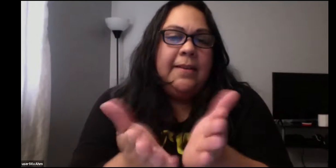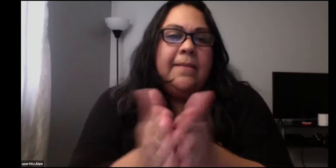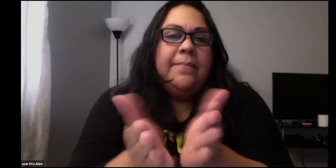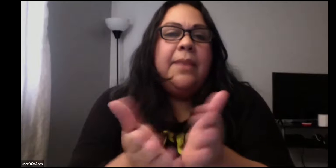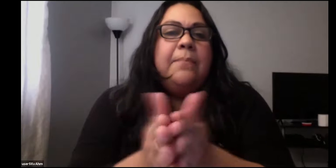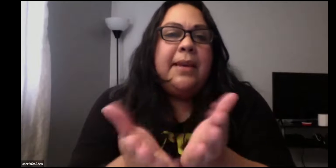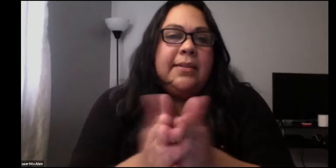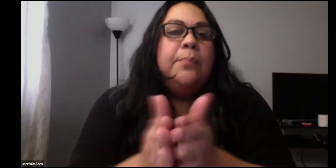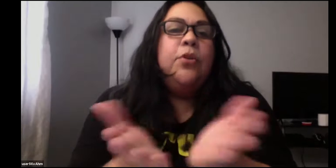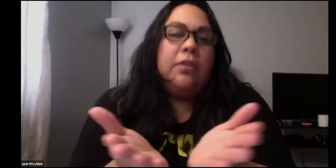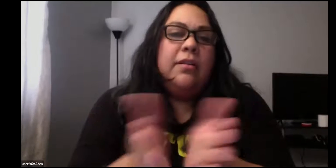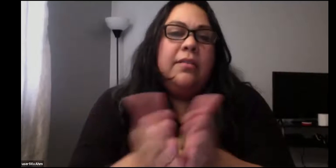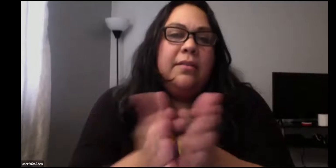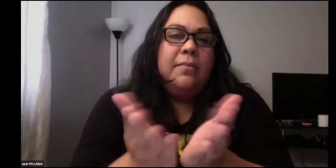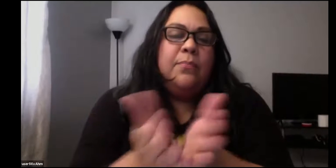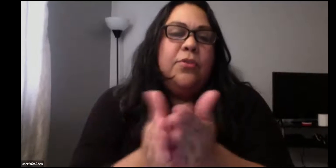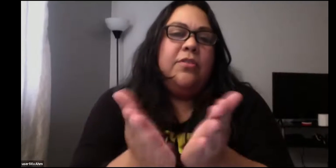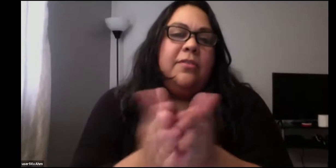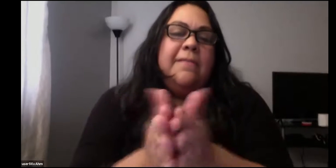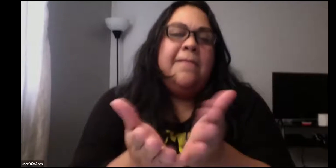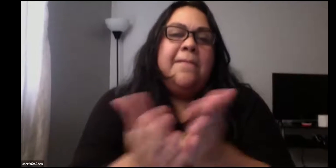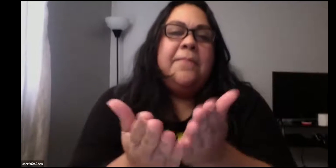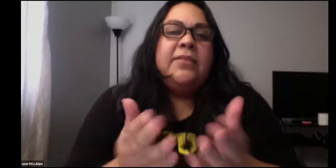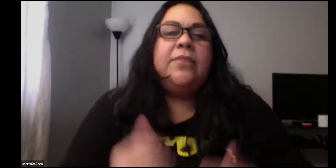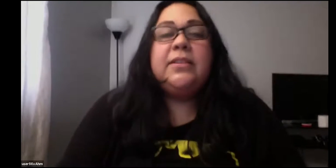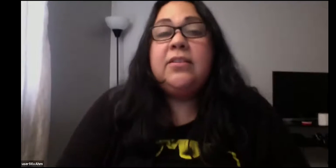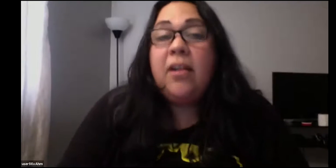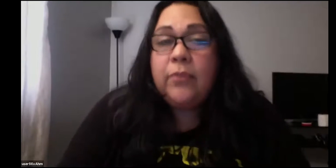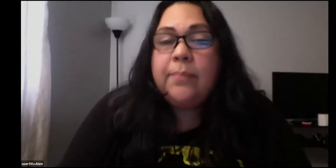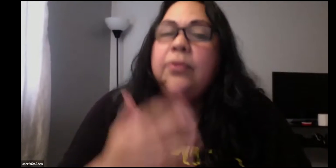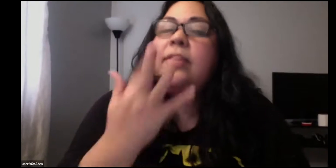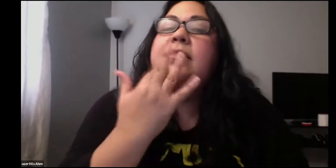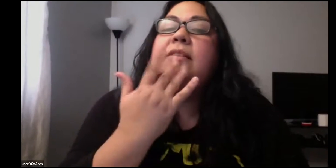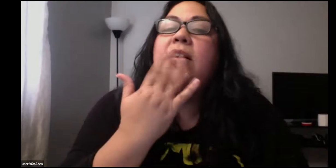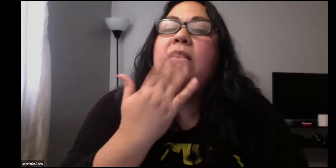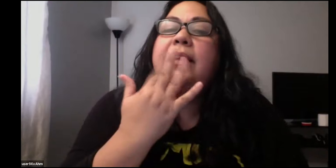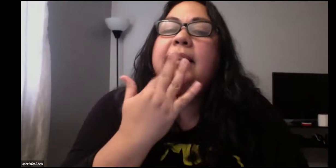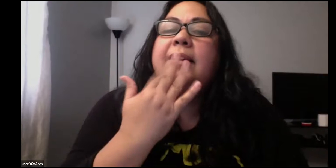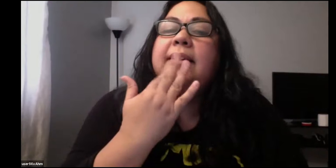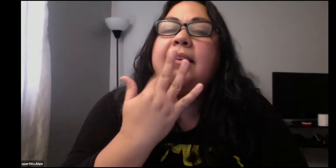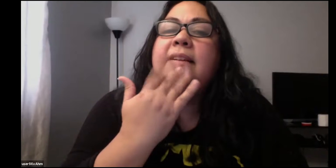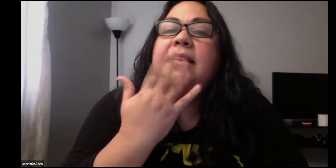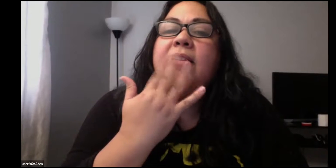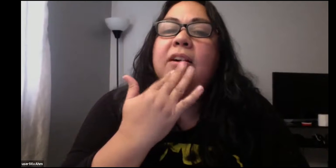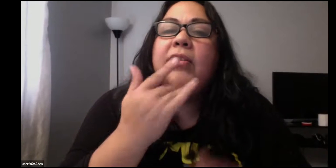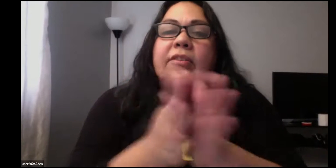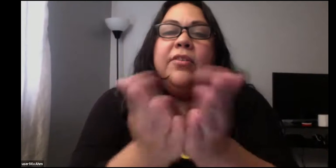it means book, book. So if it's a coloring book, it's coloring, color,